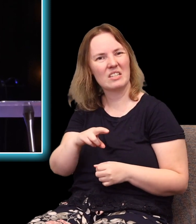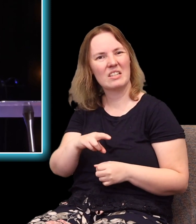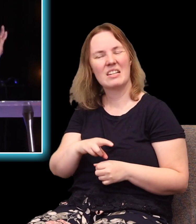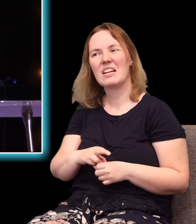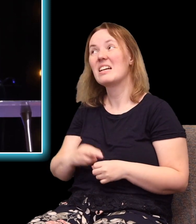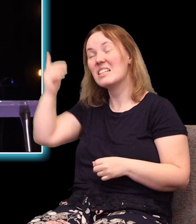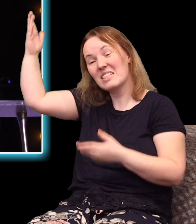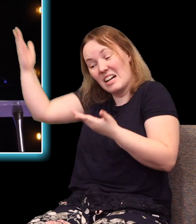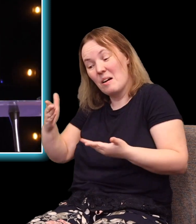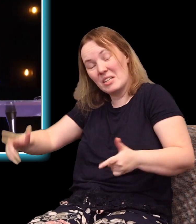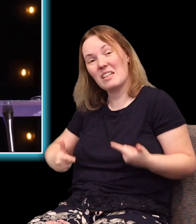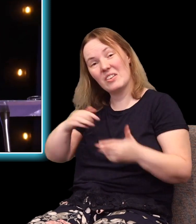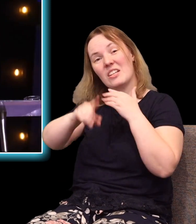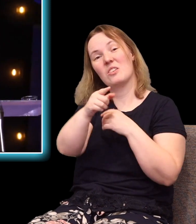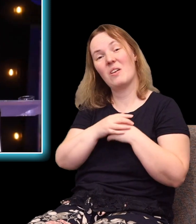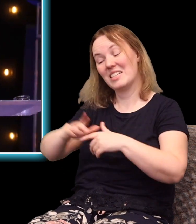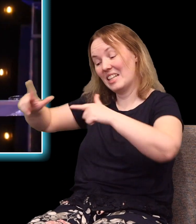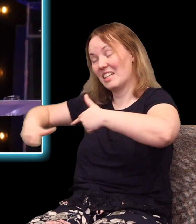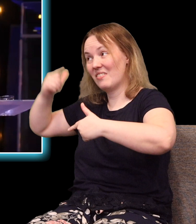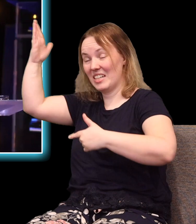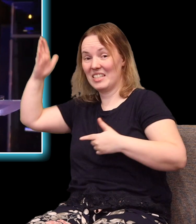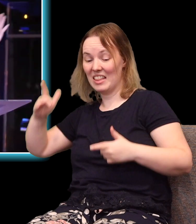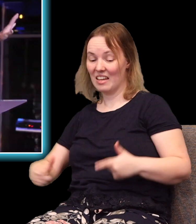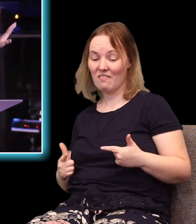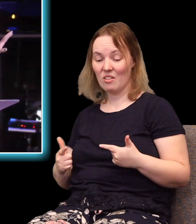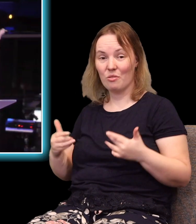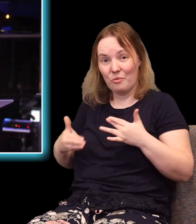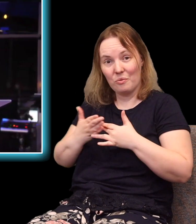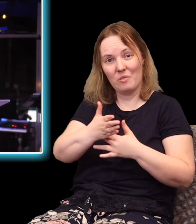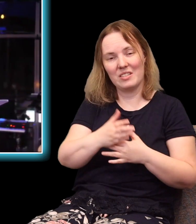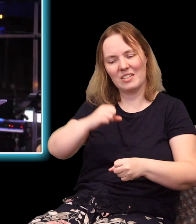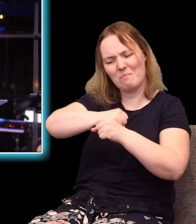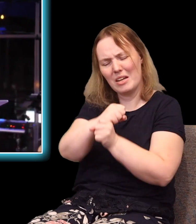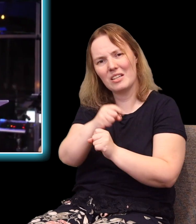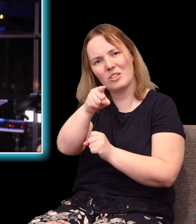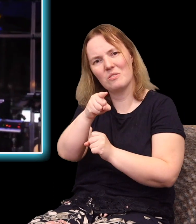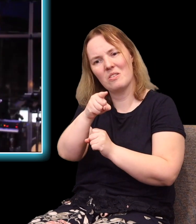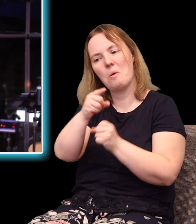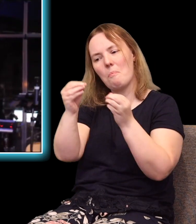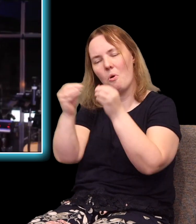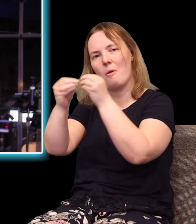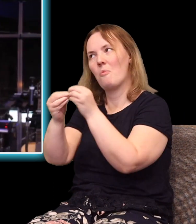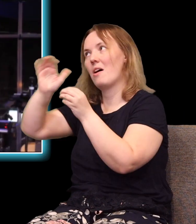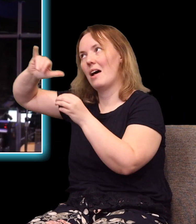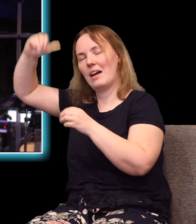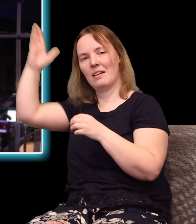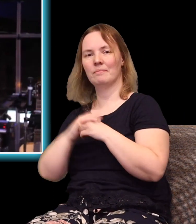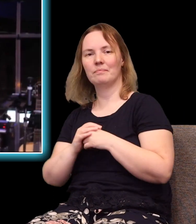religion. I have come to live in you and to live my life through you. I've come to make you increasingly like